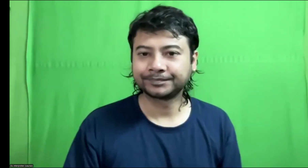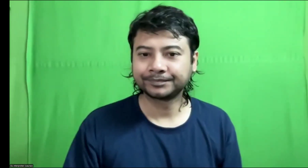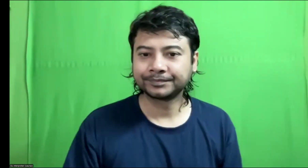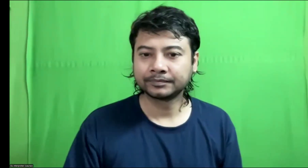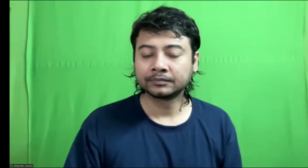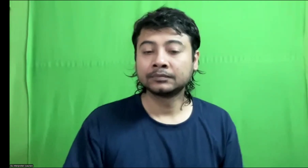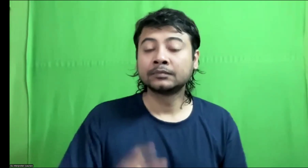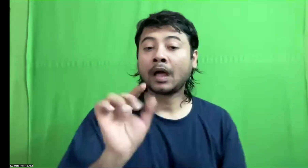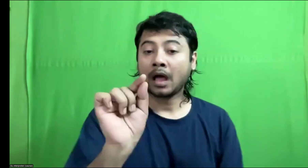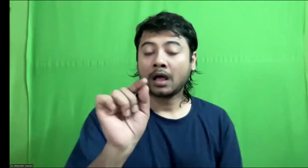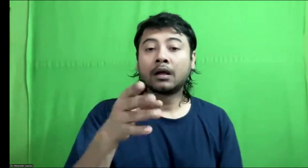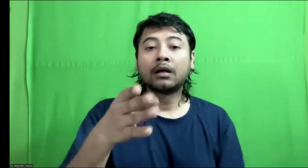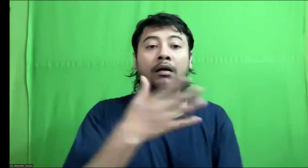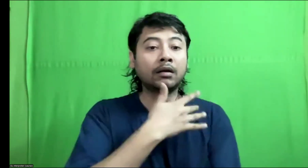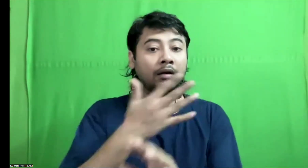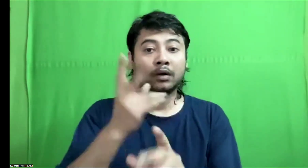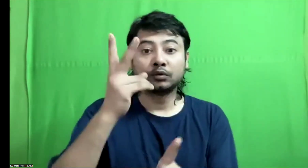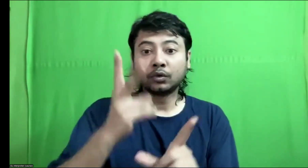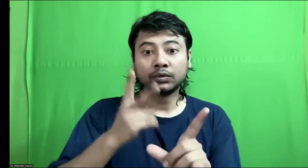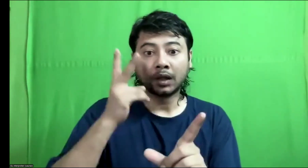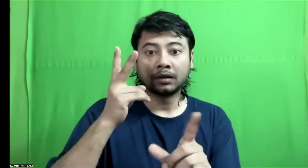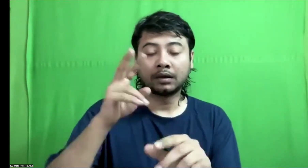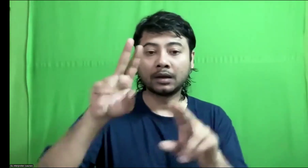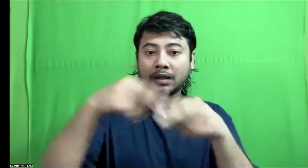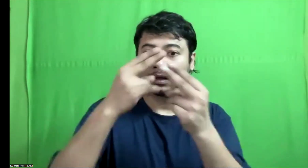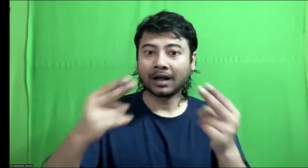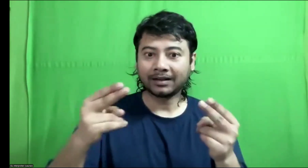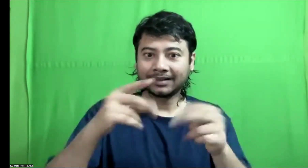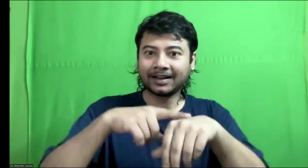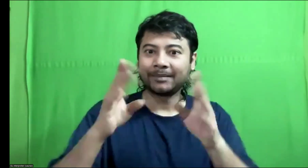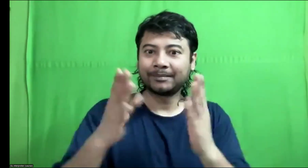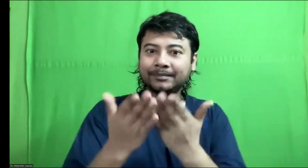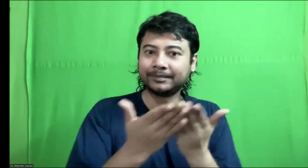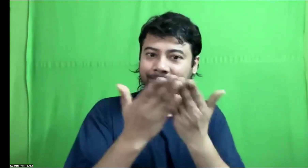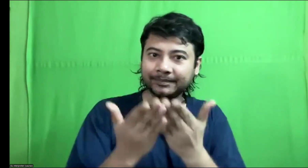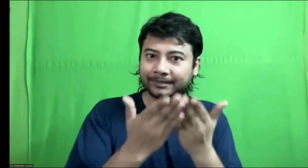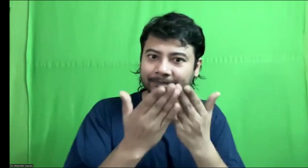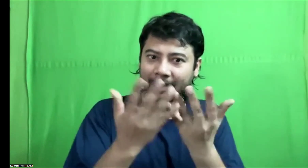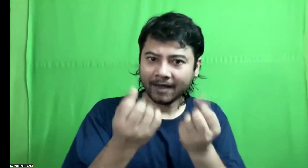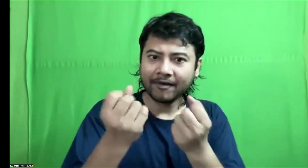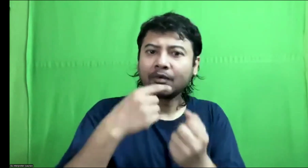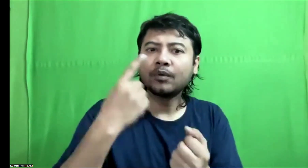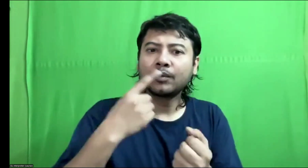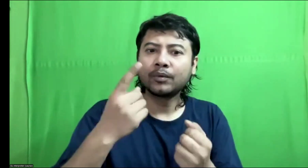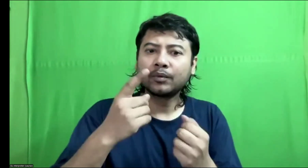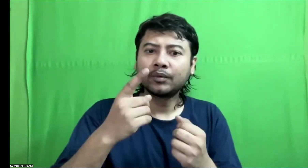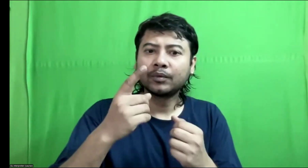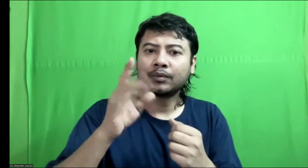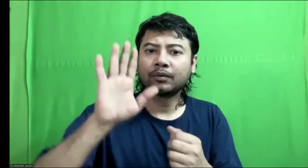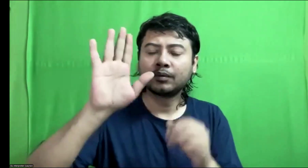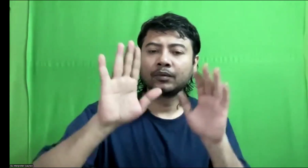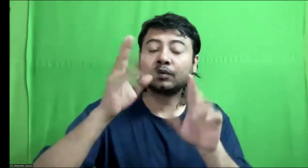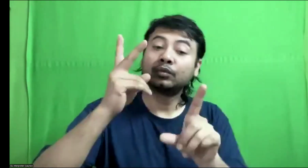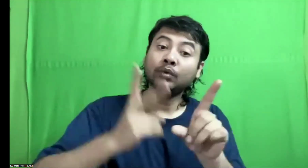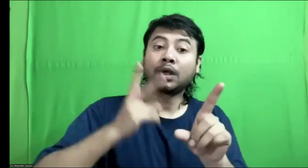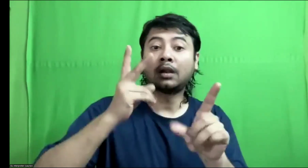ghee lamp past 2 years. How many? Anybody can volunteer and say 1 year, 2 year, 2 years we are doing this